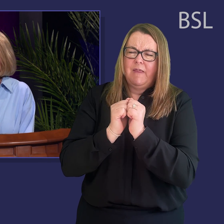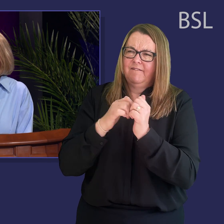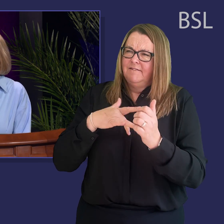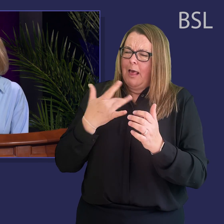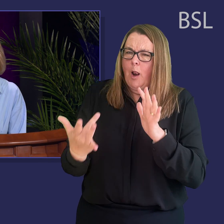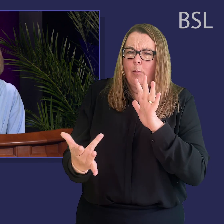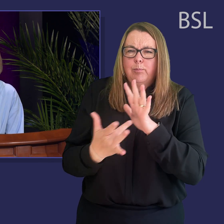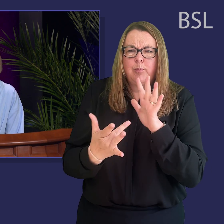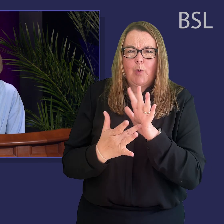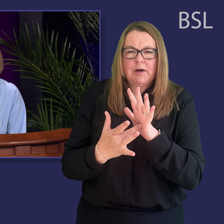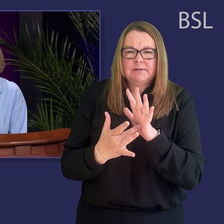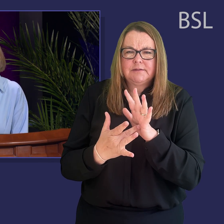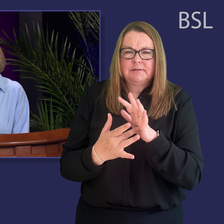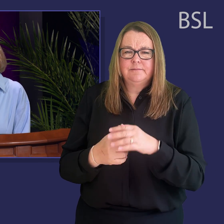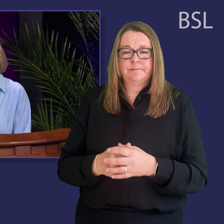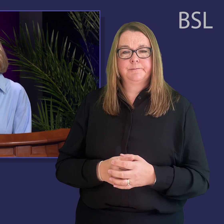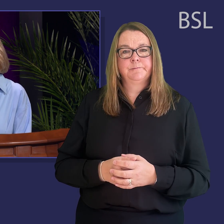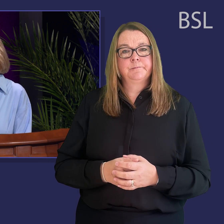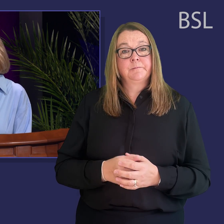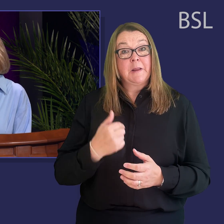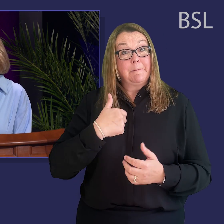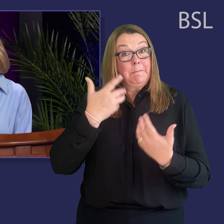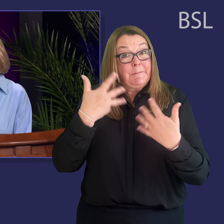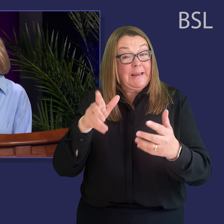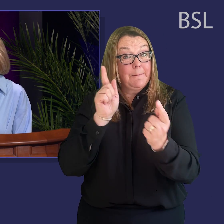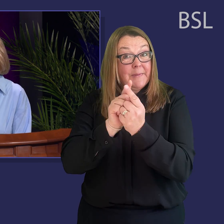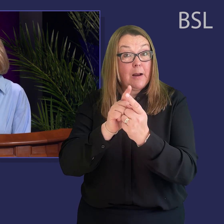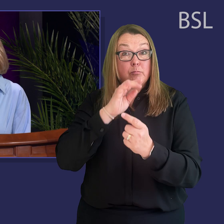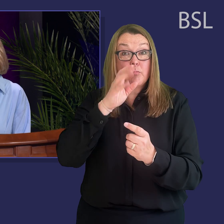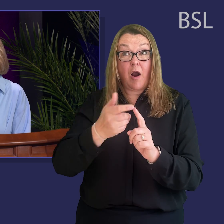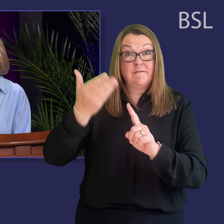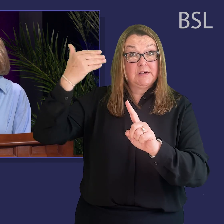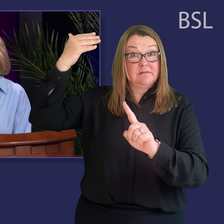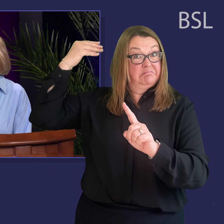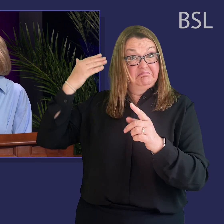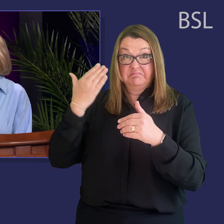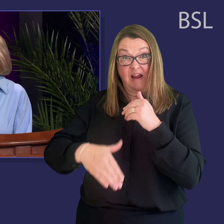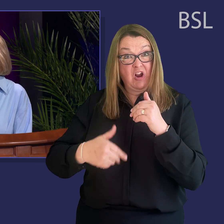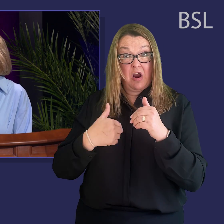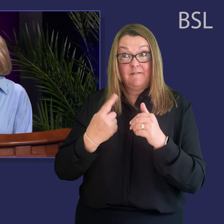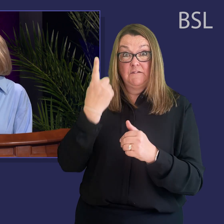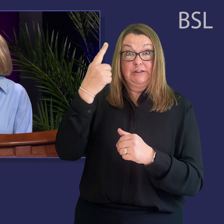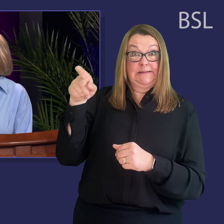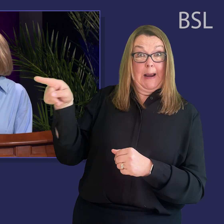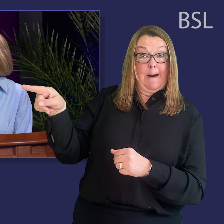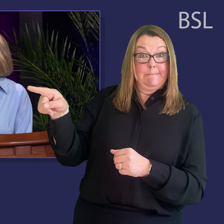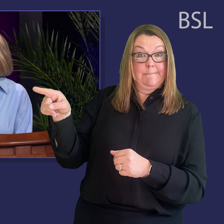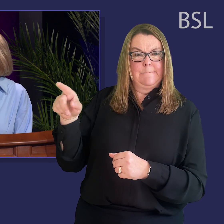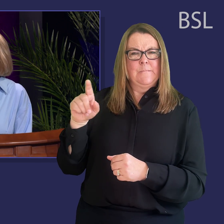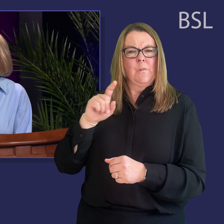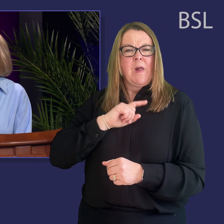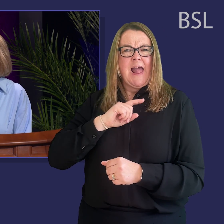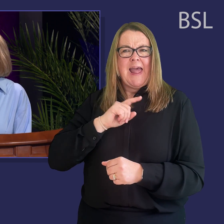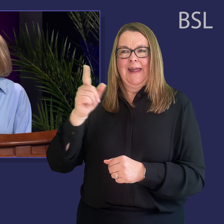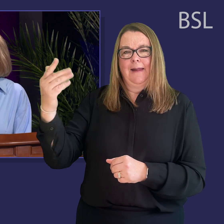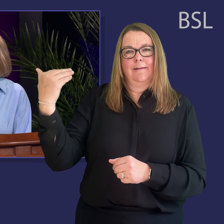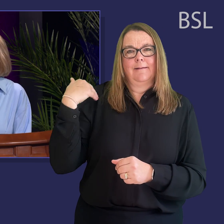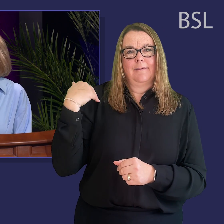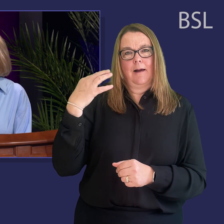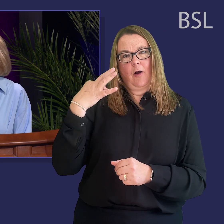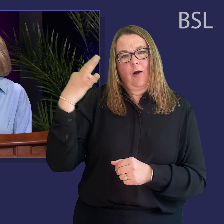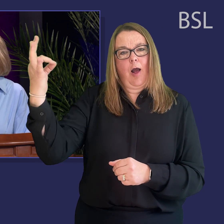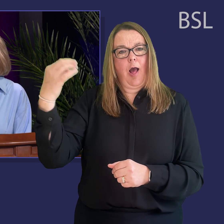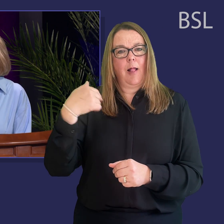I had never met a prophet and president of the church prior to you extending the call for me to serve as the primary and then